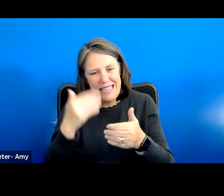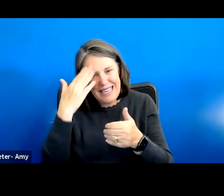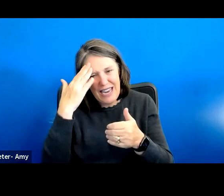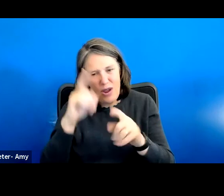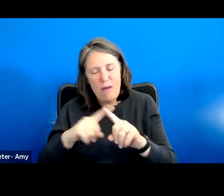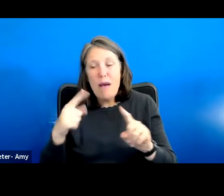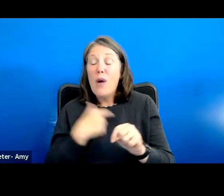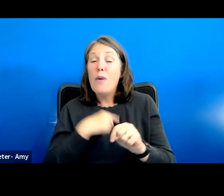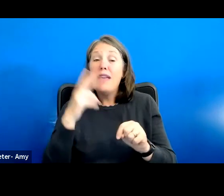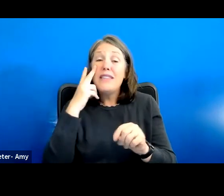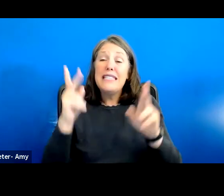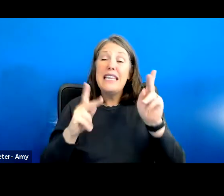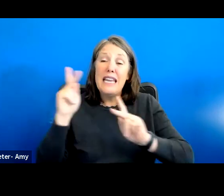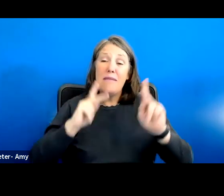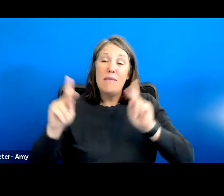we've seen